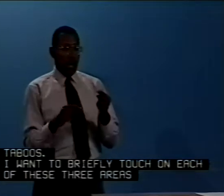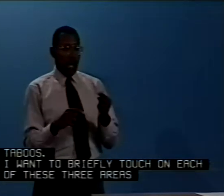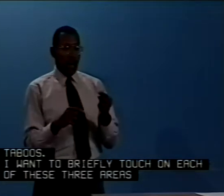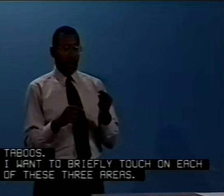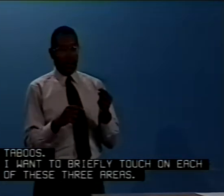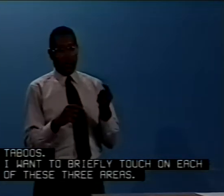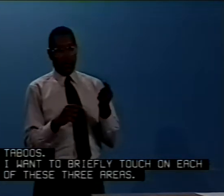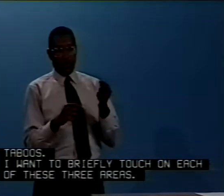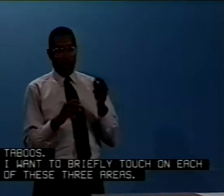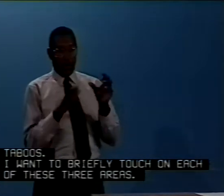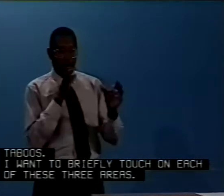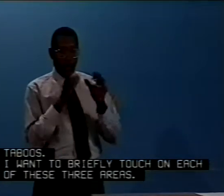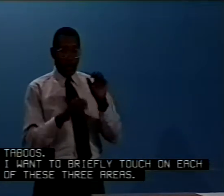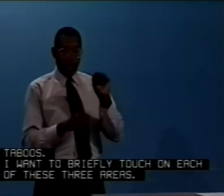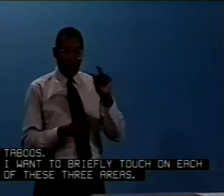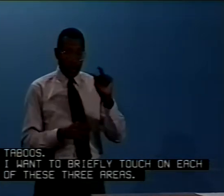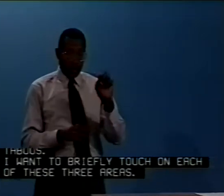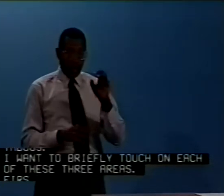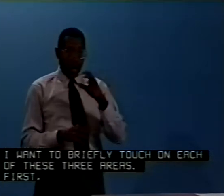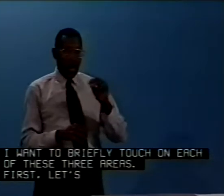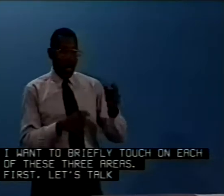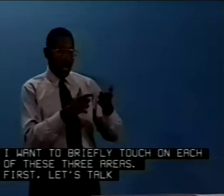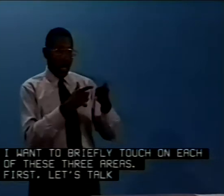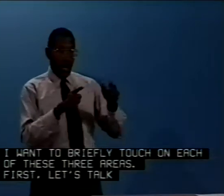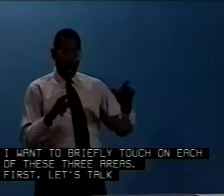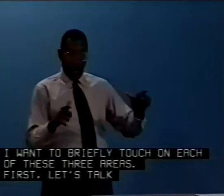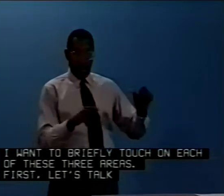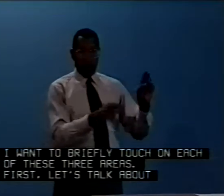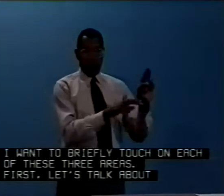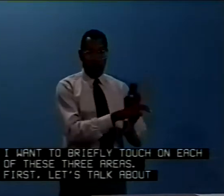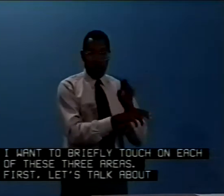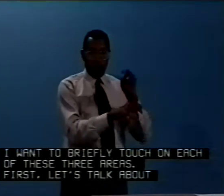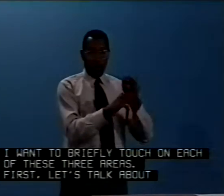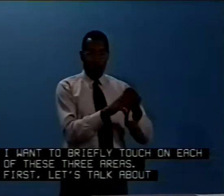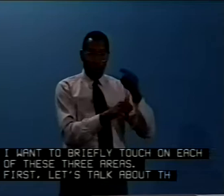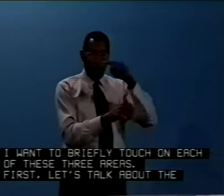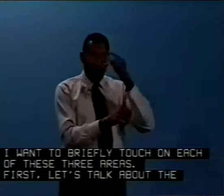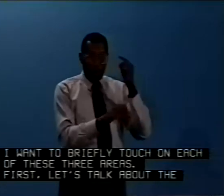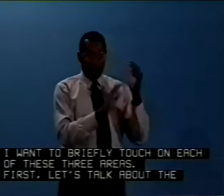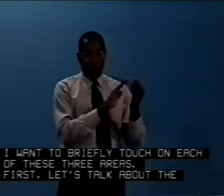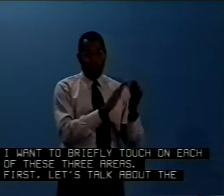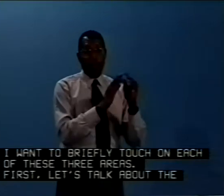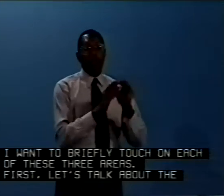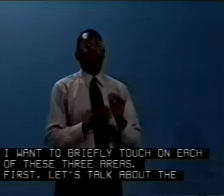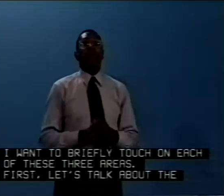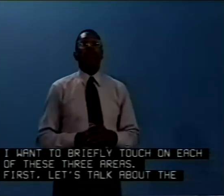First, let's talk about the cultural styles and language use within